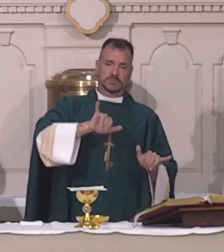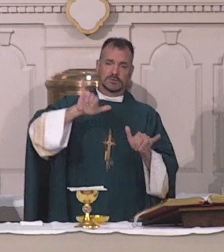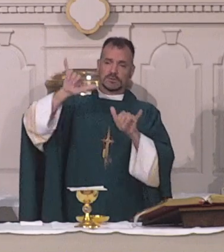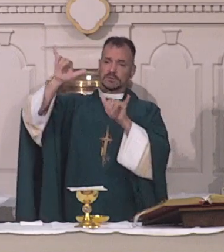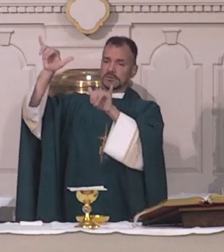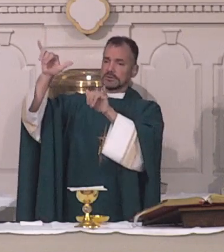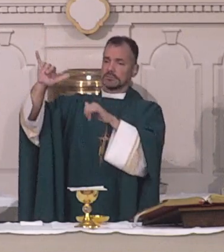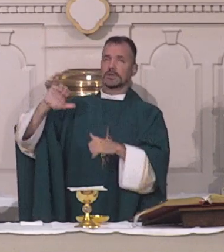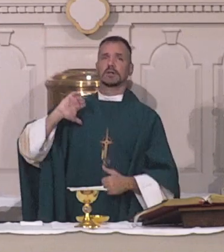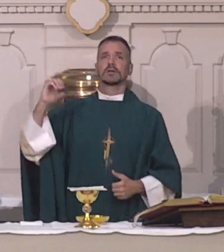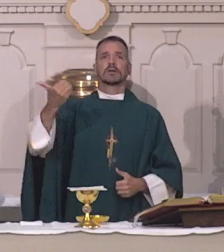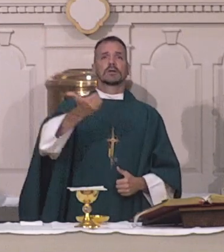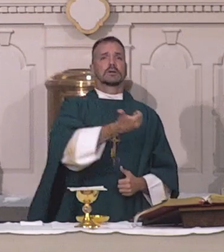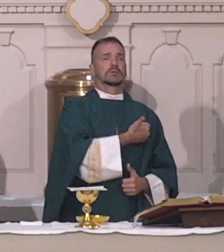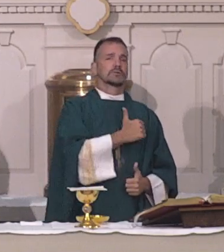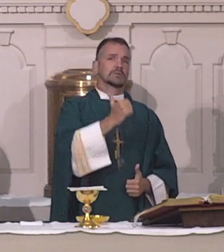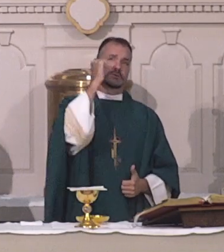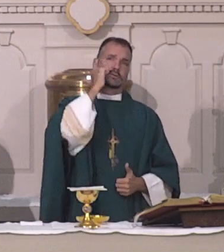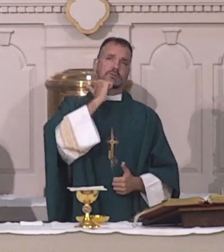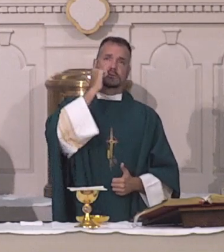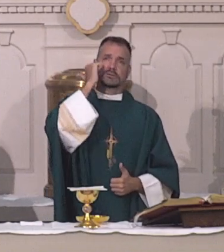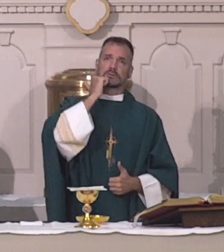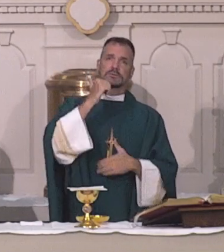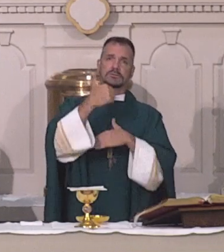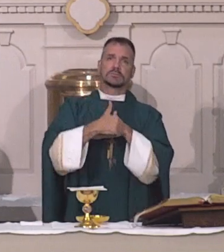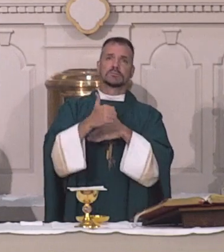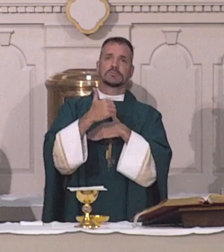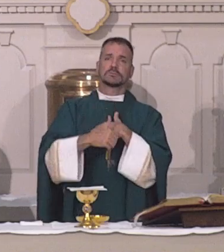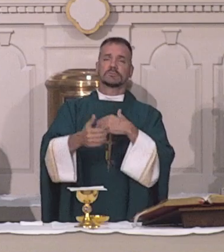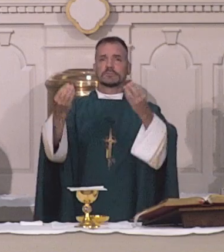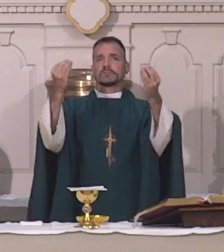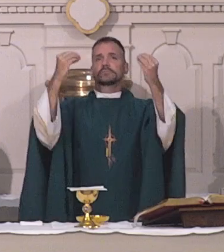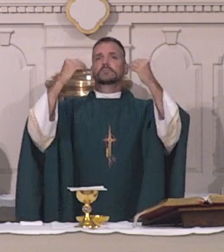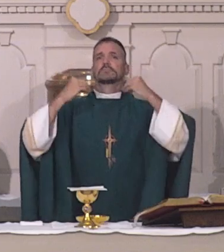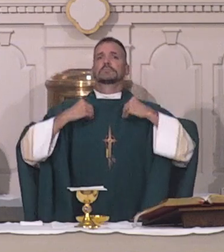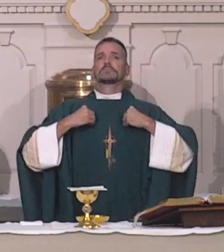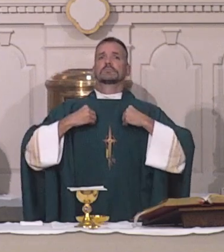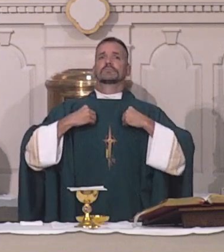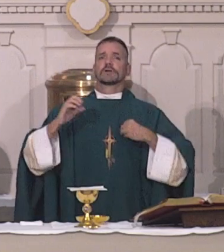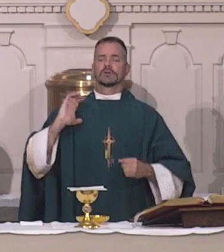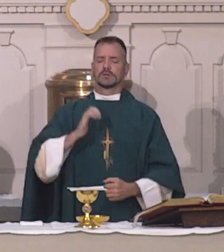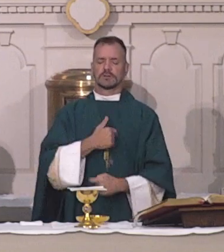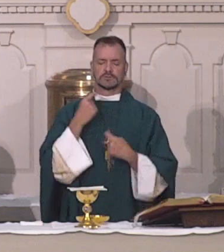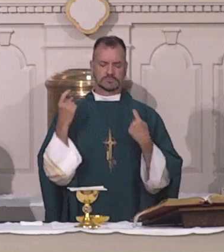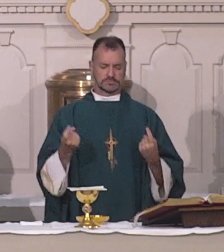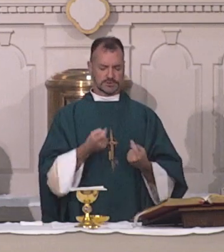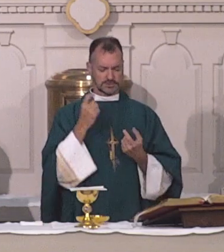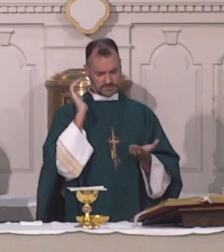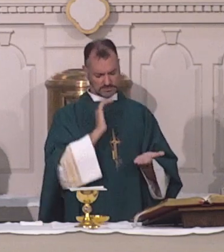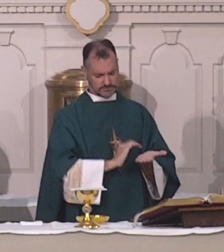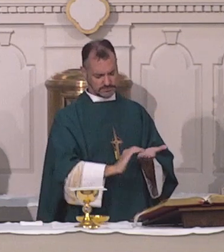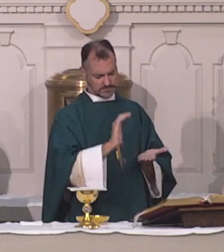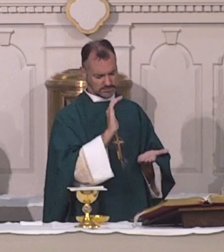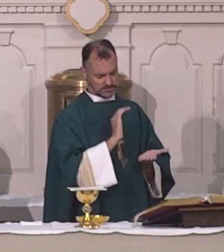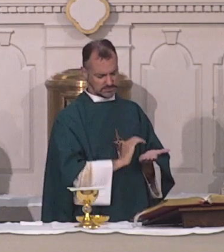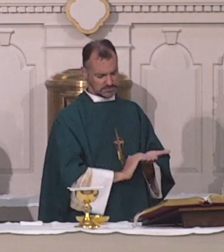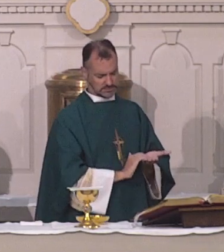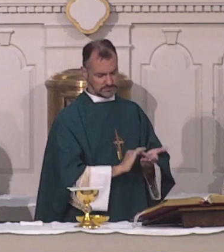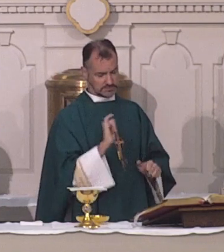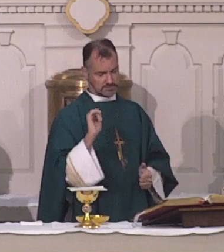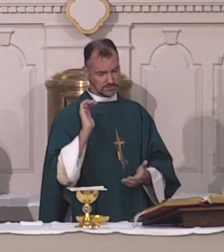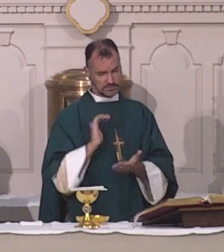heaven. Give us this day our daily bread, and forgive us our